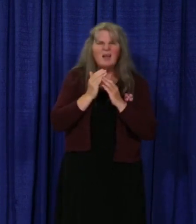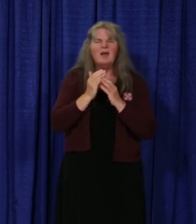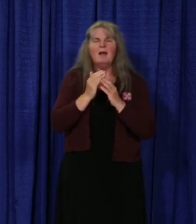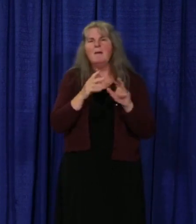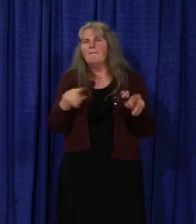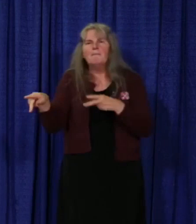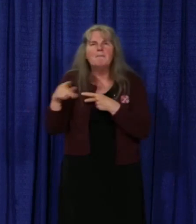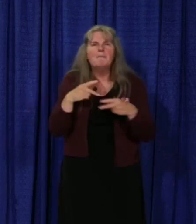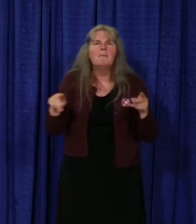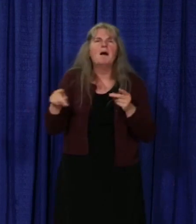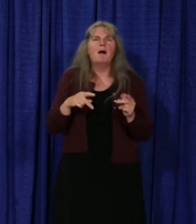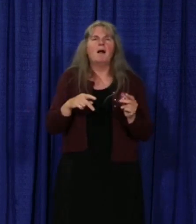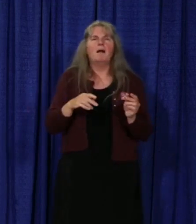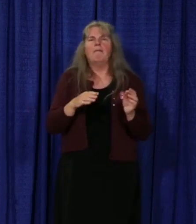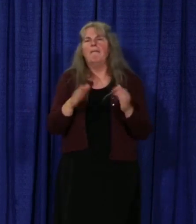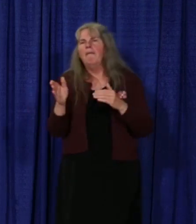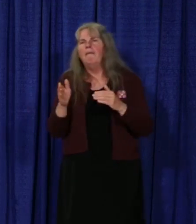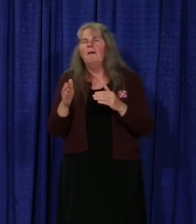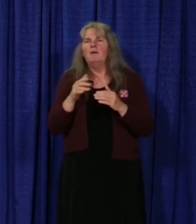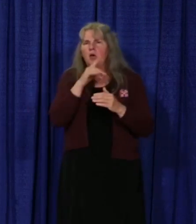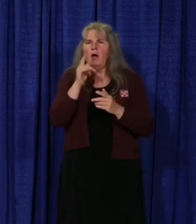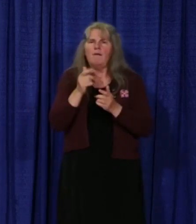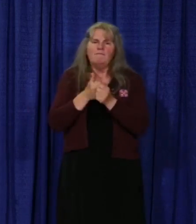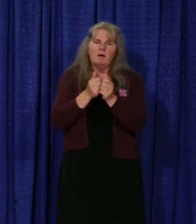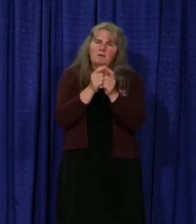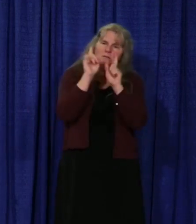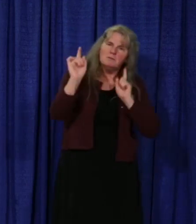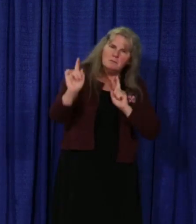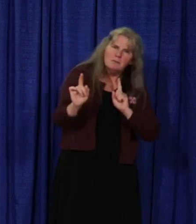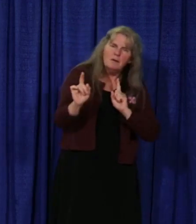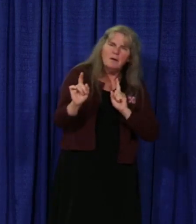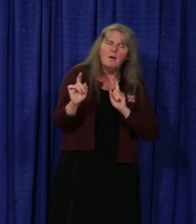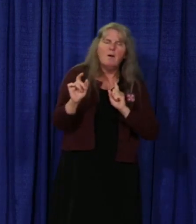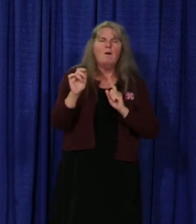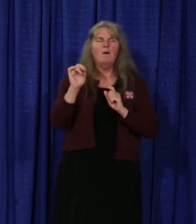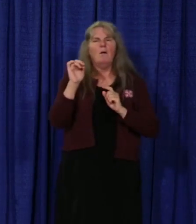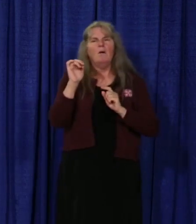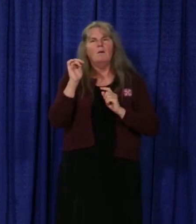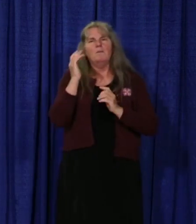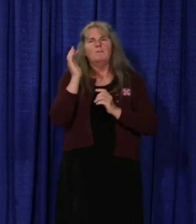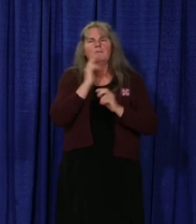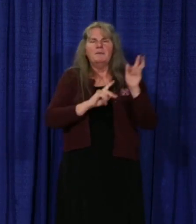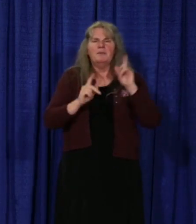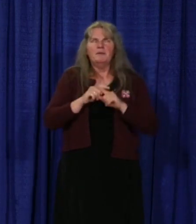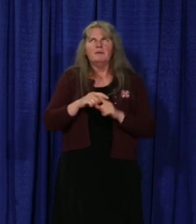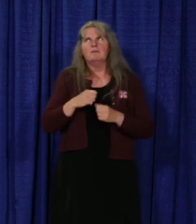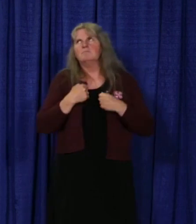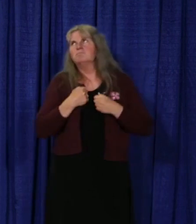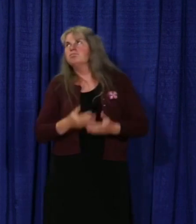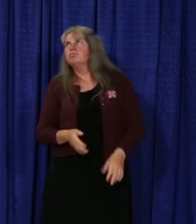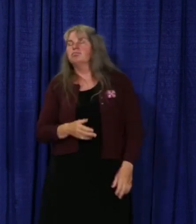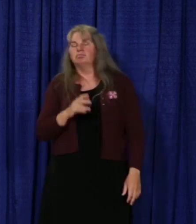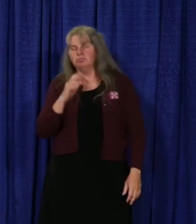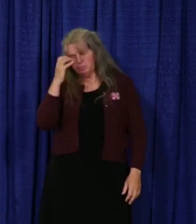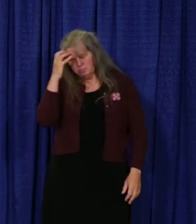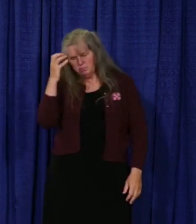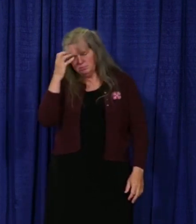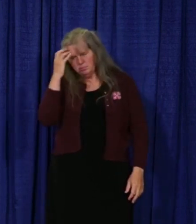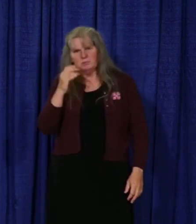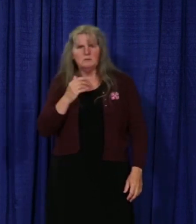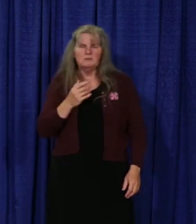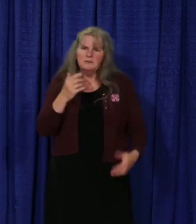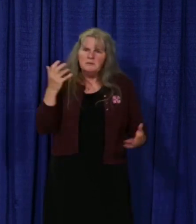proper social distancing, people that think it's been a long road and I'm kind of sick of doing what we need to